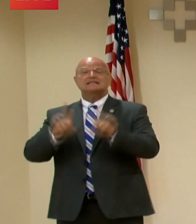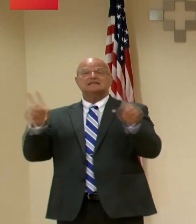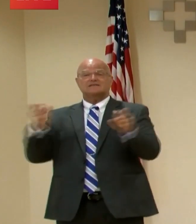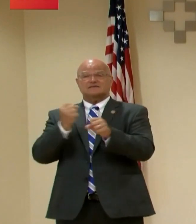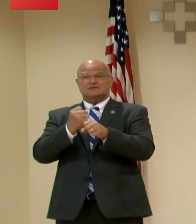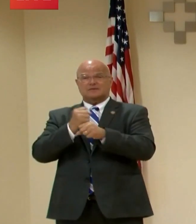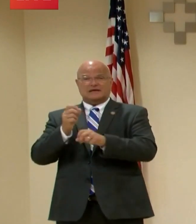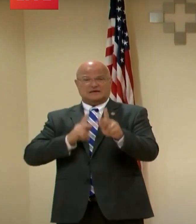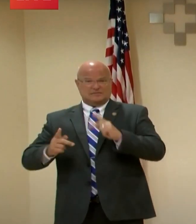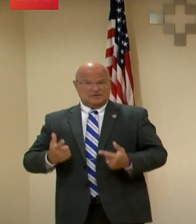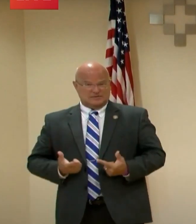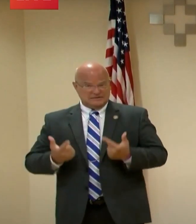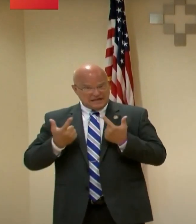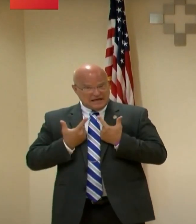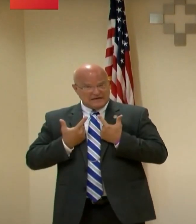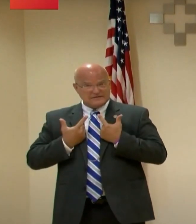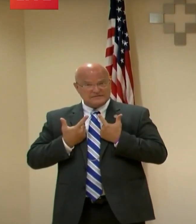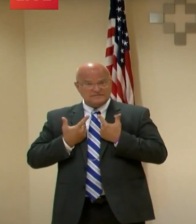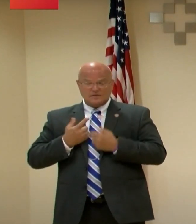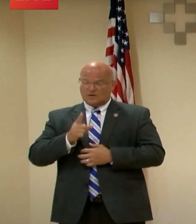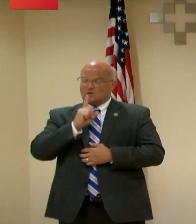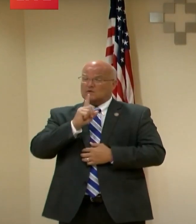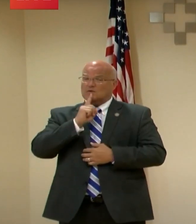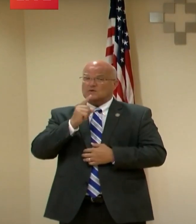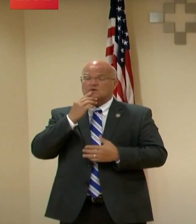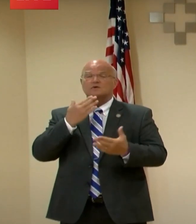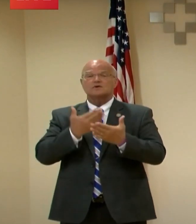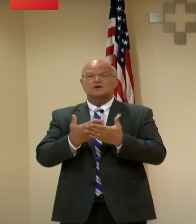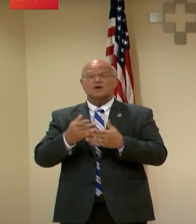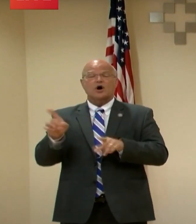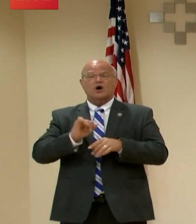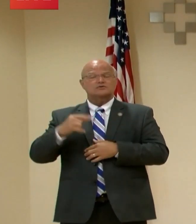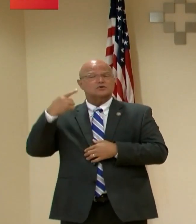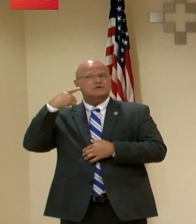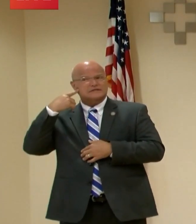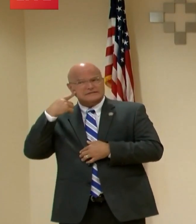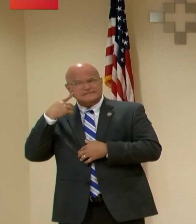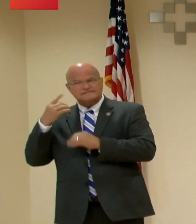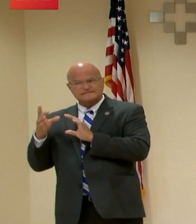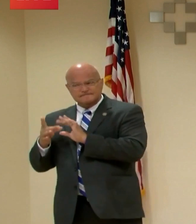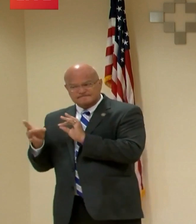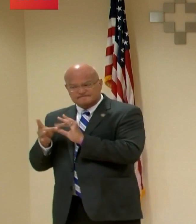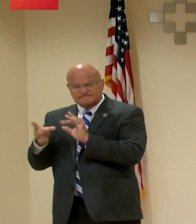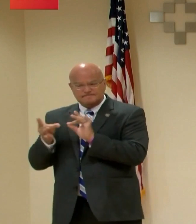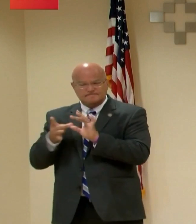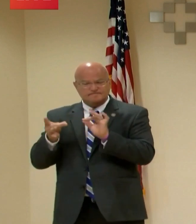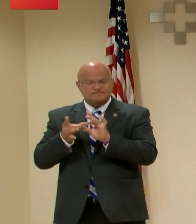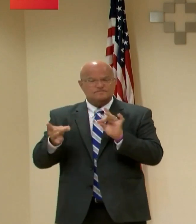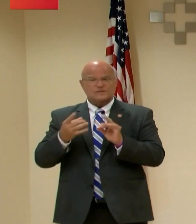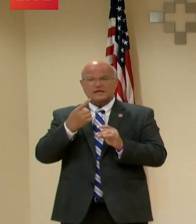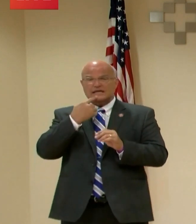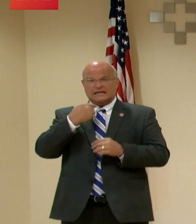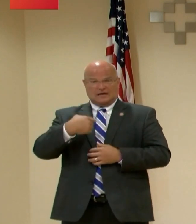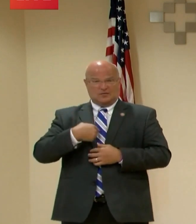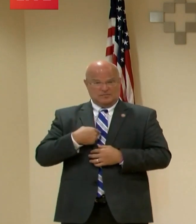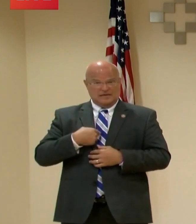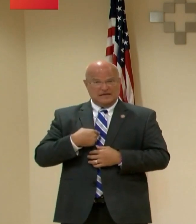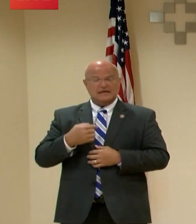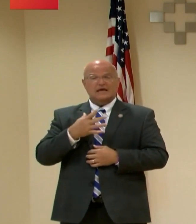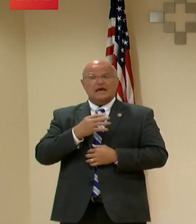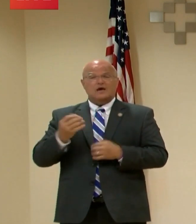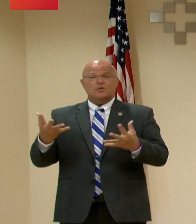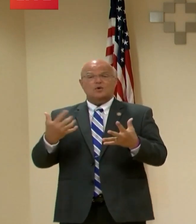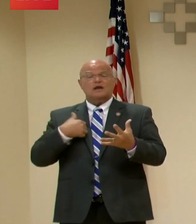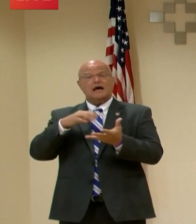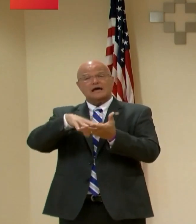making. And they are doing that. I also listened to them in terms of what they had to say to me and